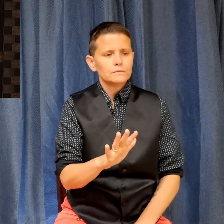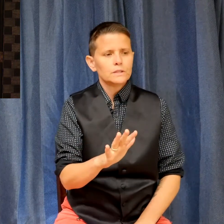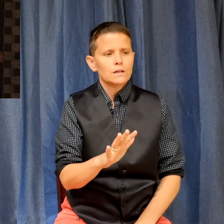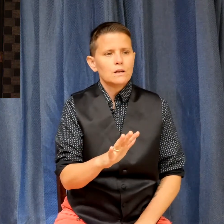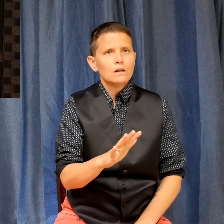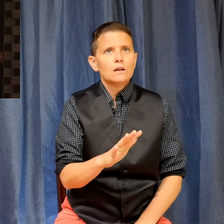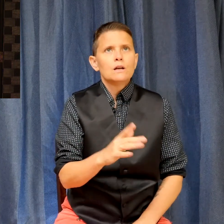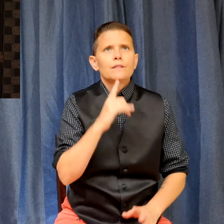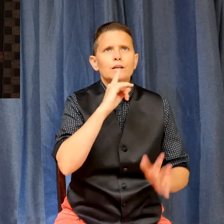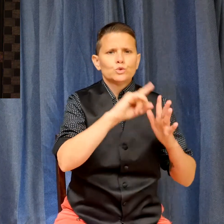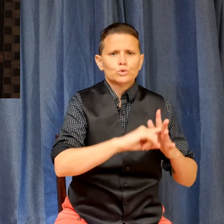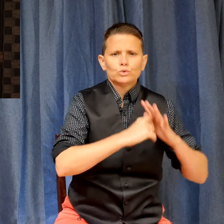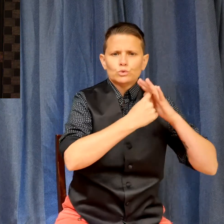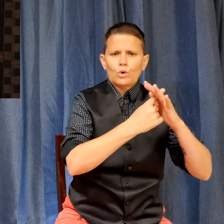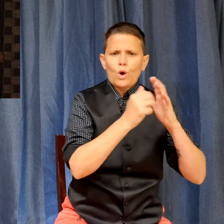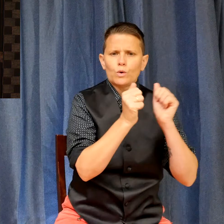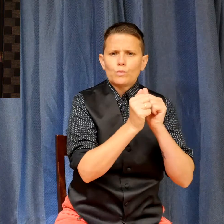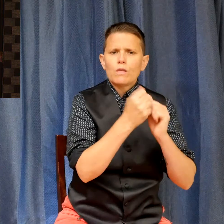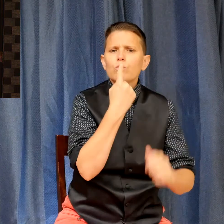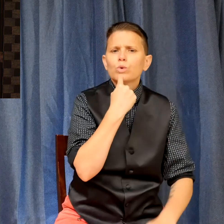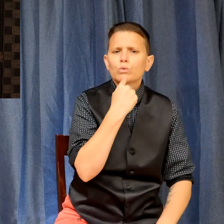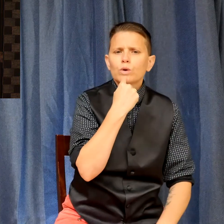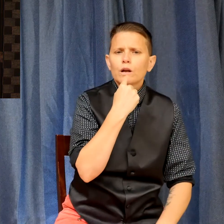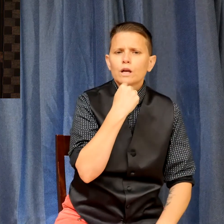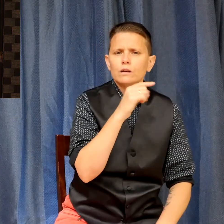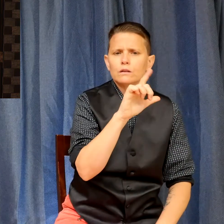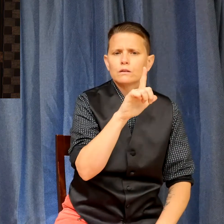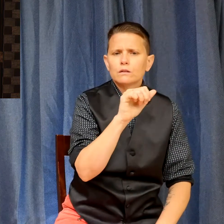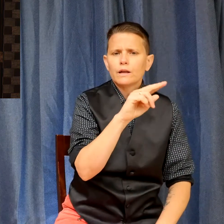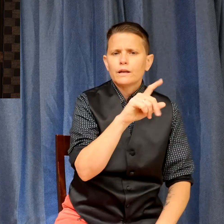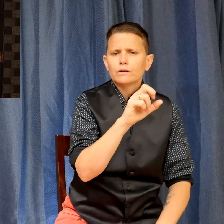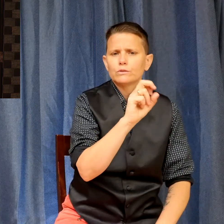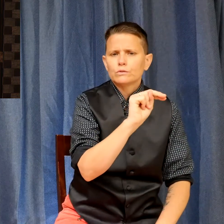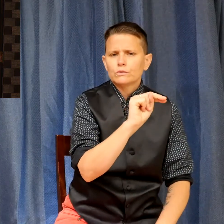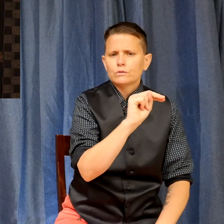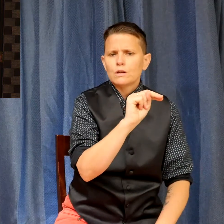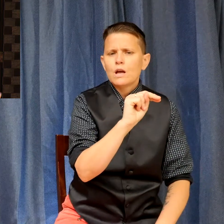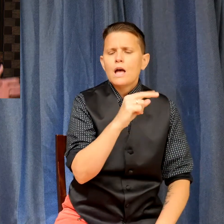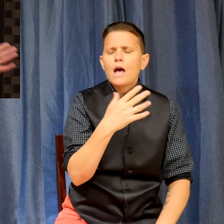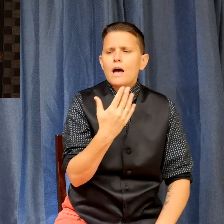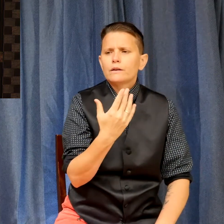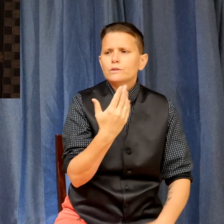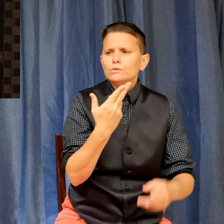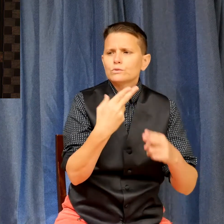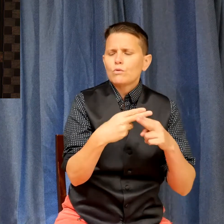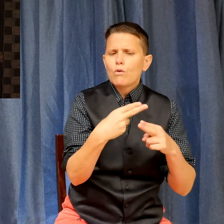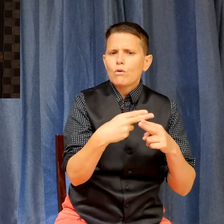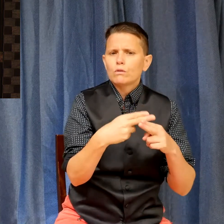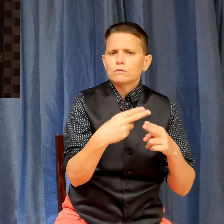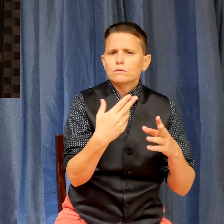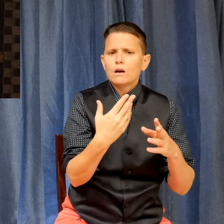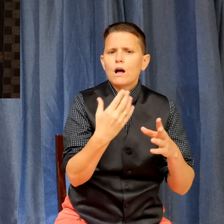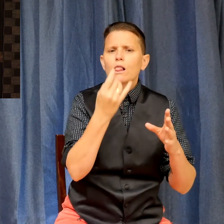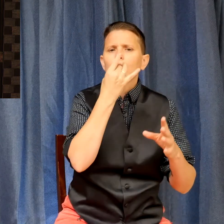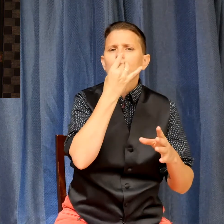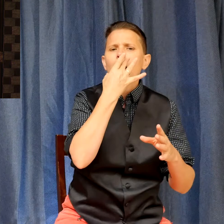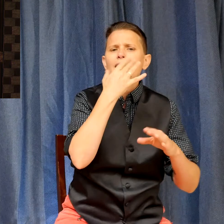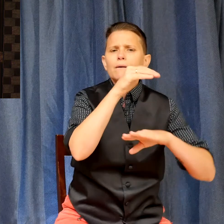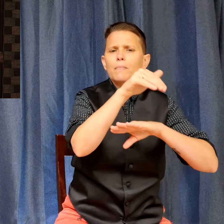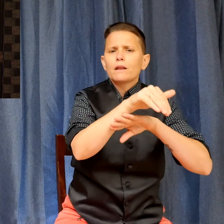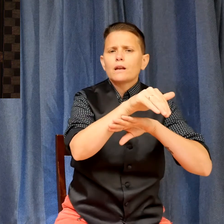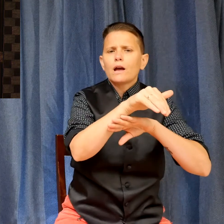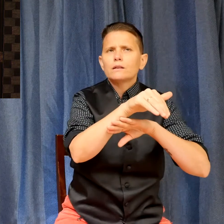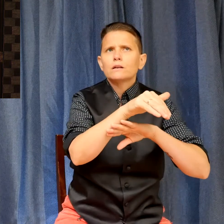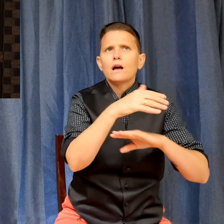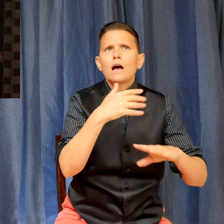red lanterns, and it's called Light Up the Night, and the red lanterns are for the caregivers. It's the largest group